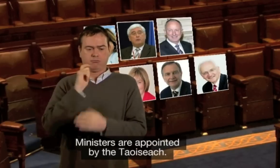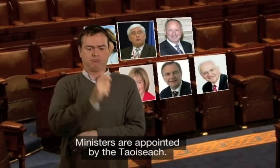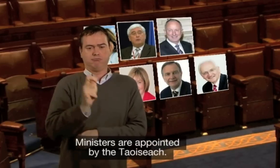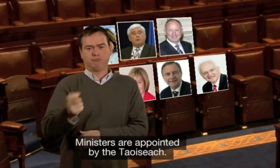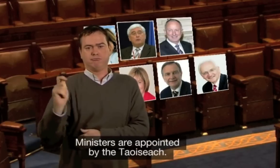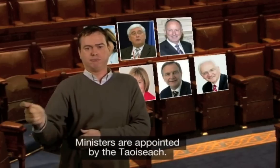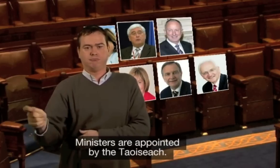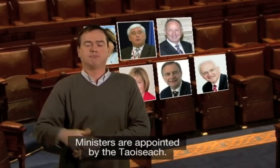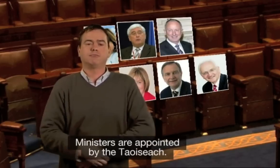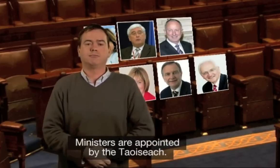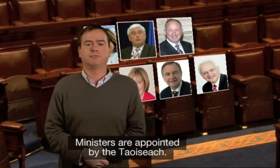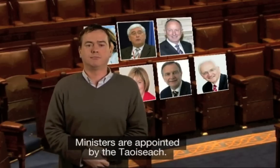the Taoiseach.